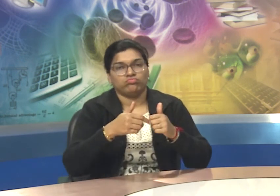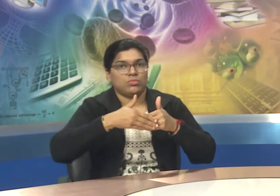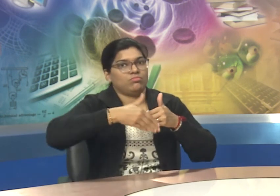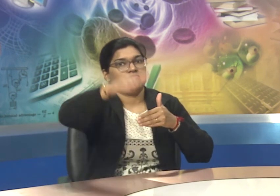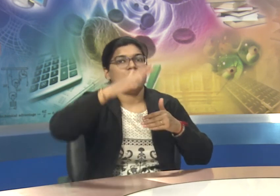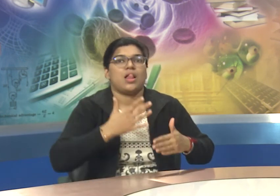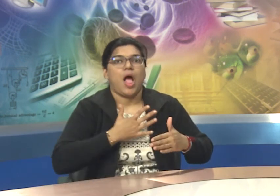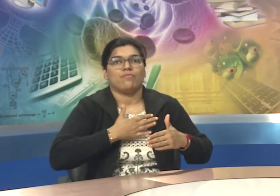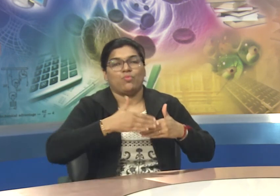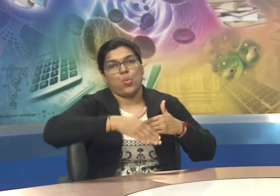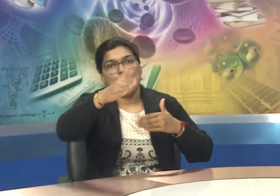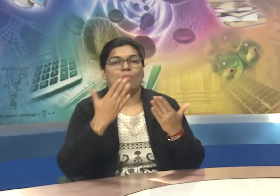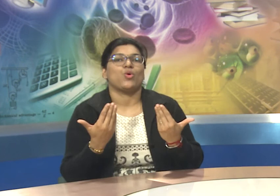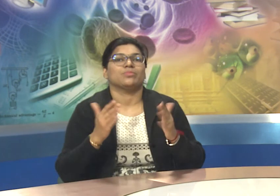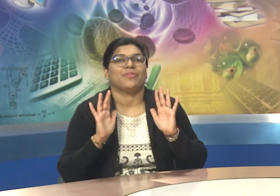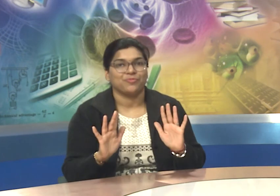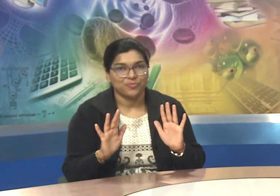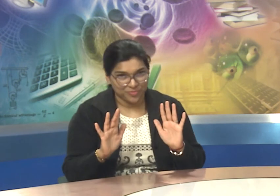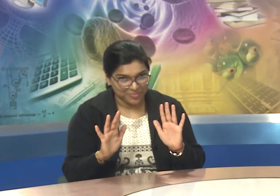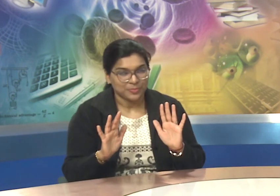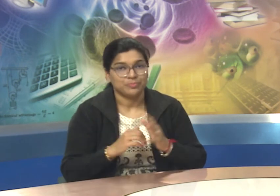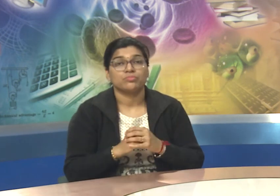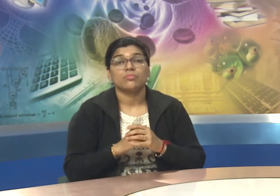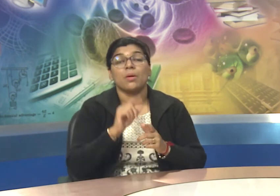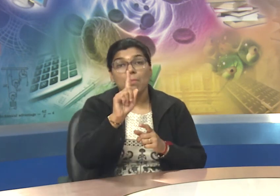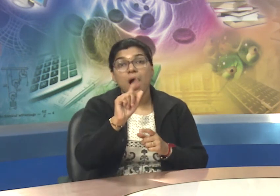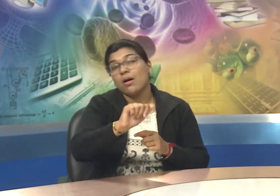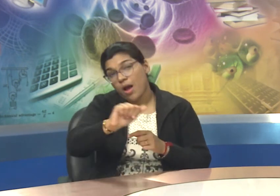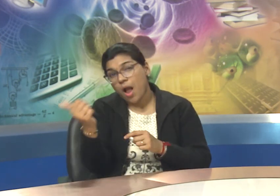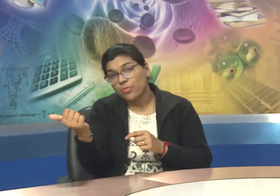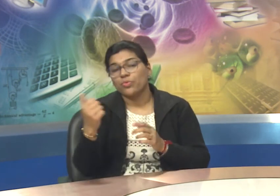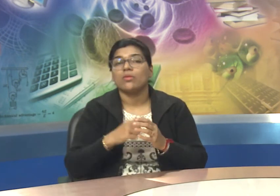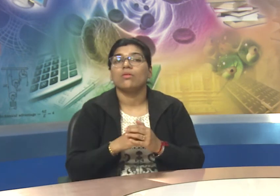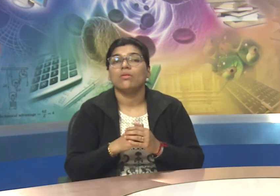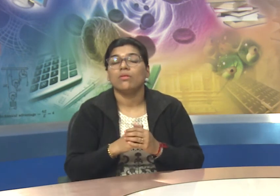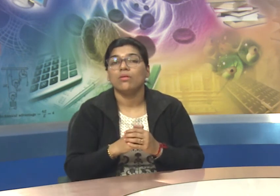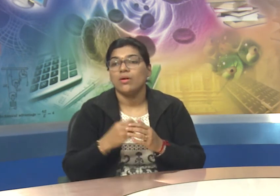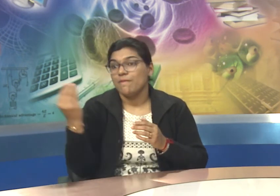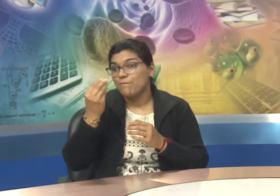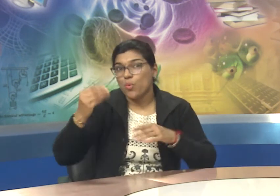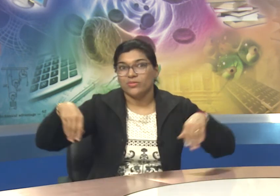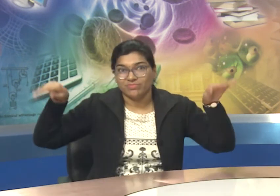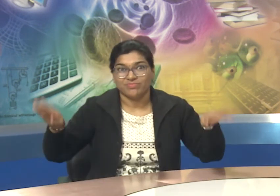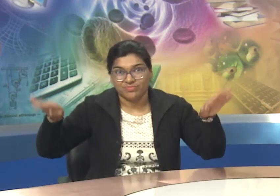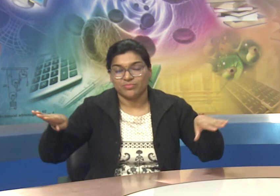unable to live away from the company of a man,